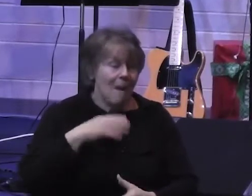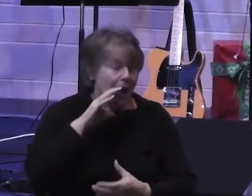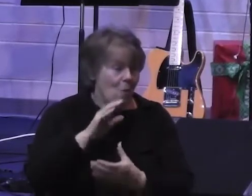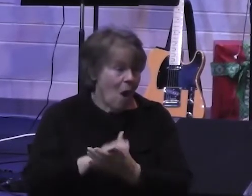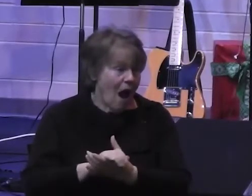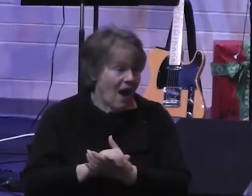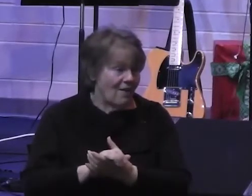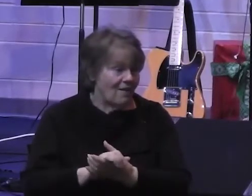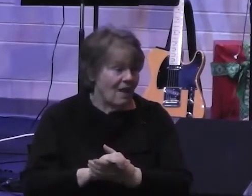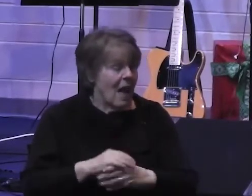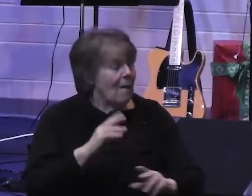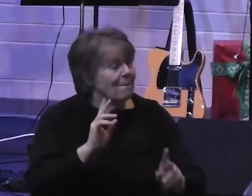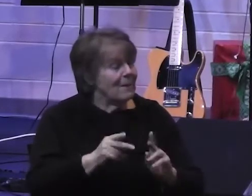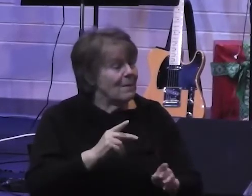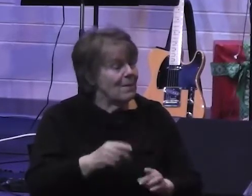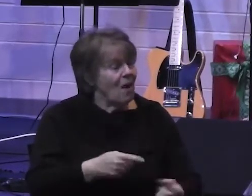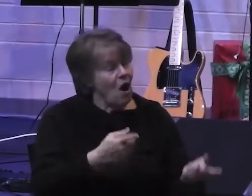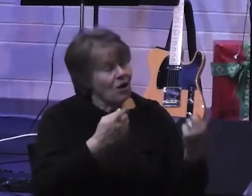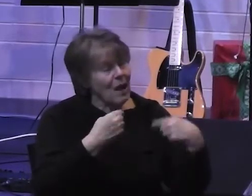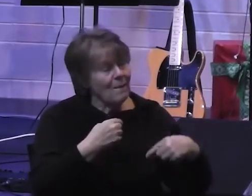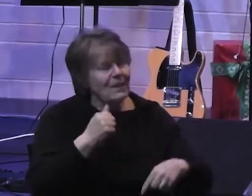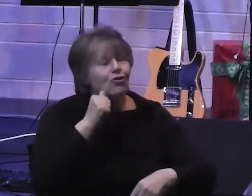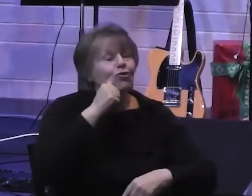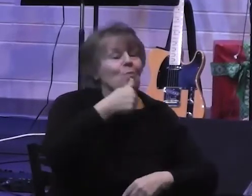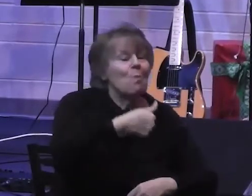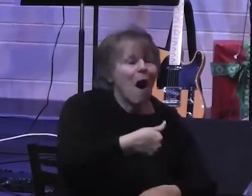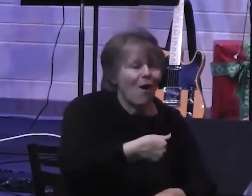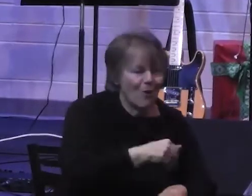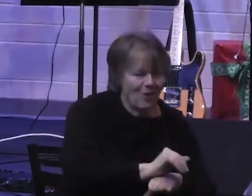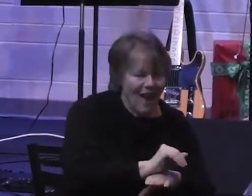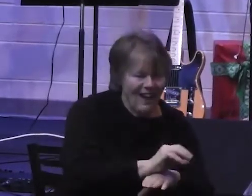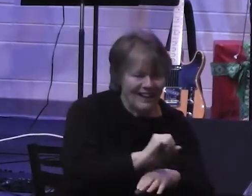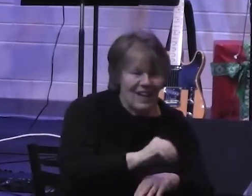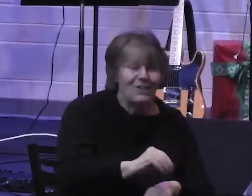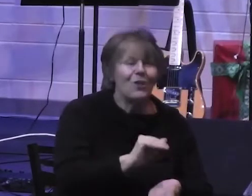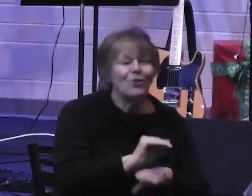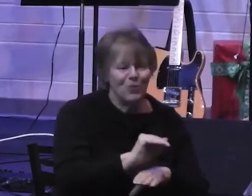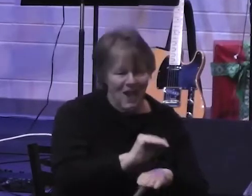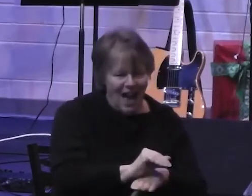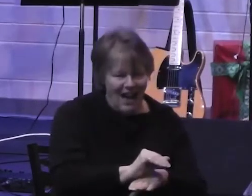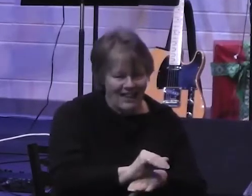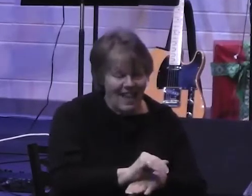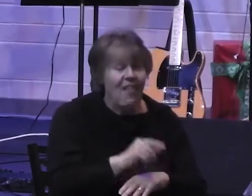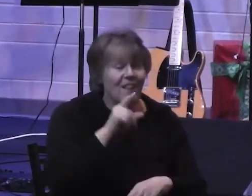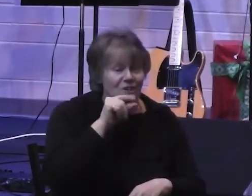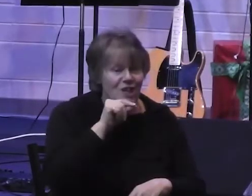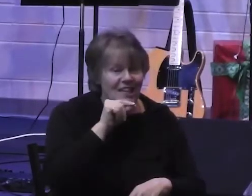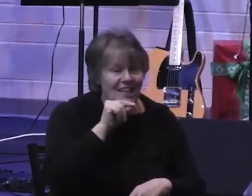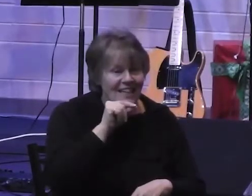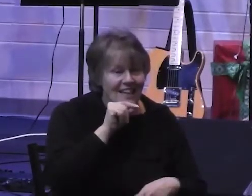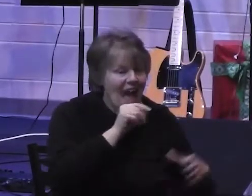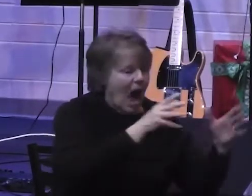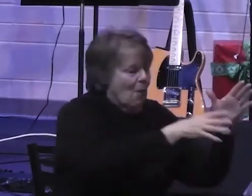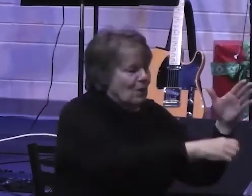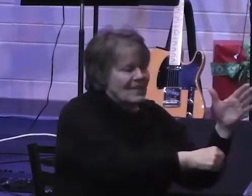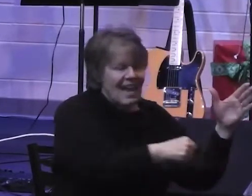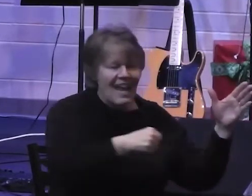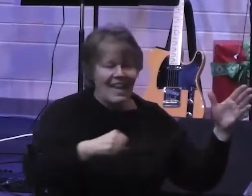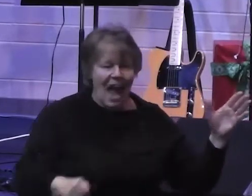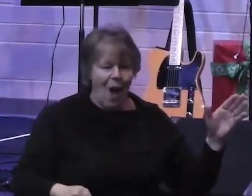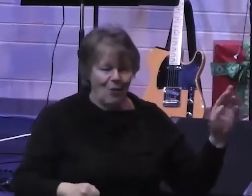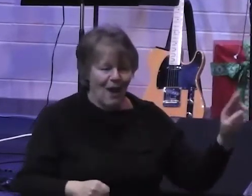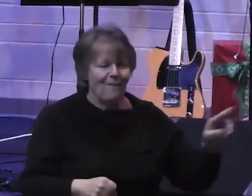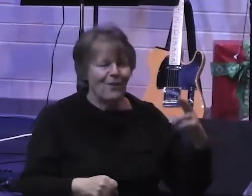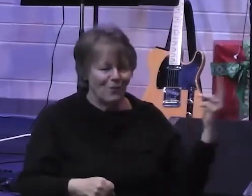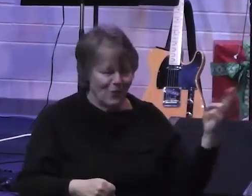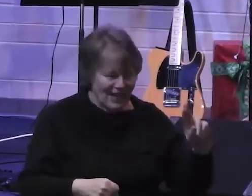people are coming over tomorrow night. So tonight, I'm going to pull the chicken out of the fridge out of the freezer, so that